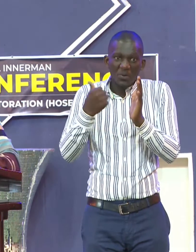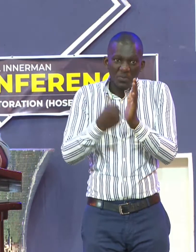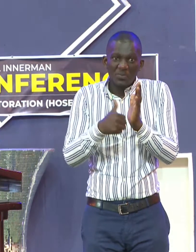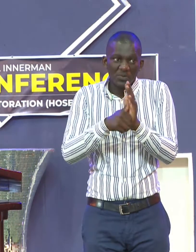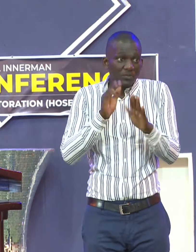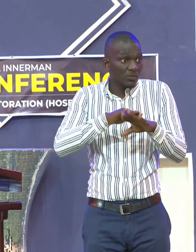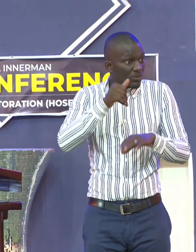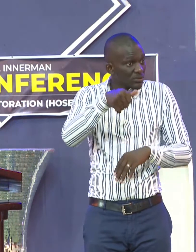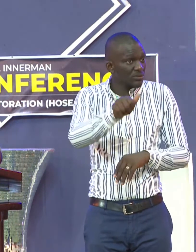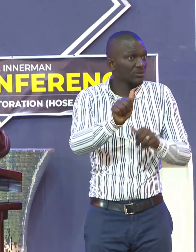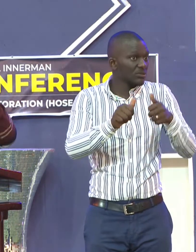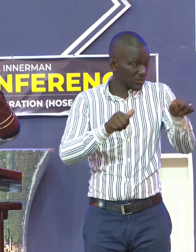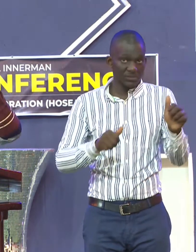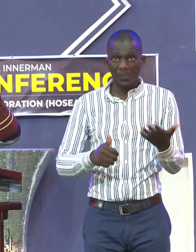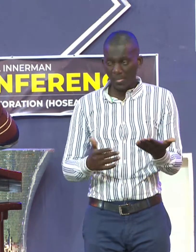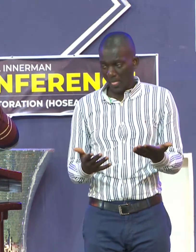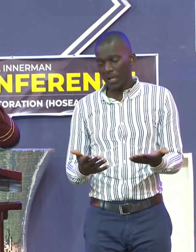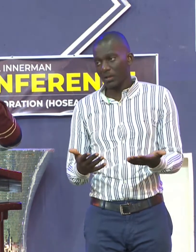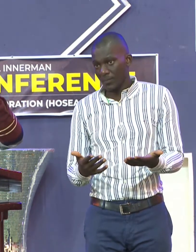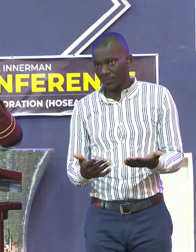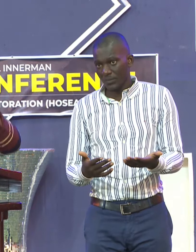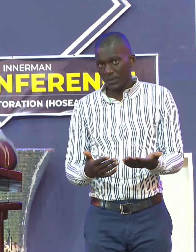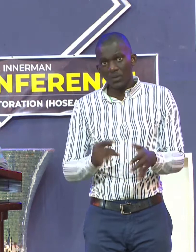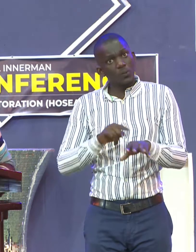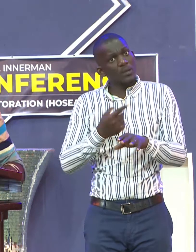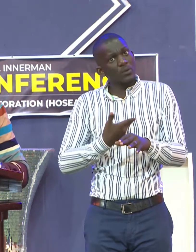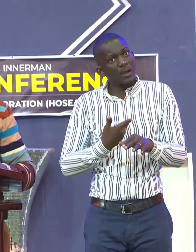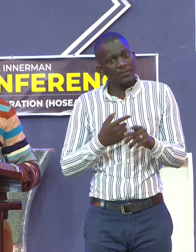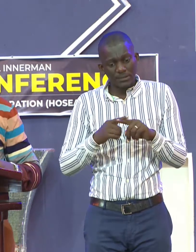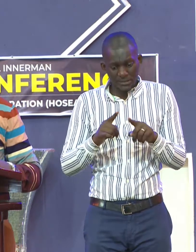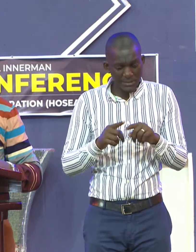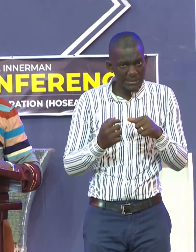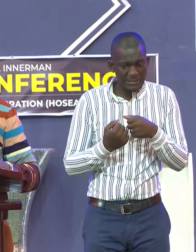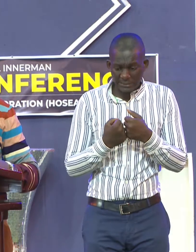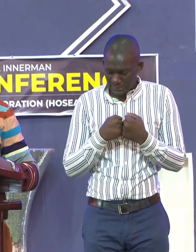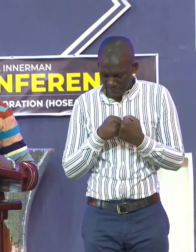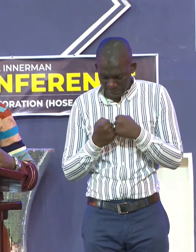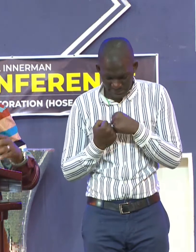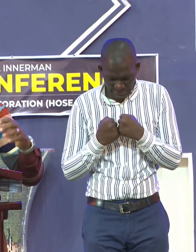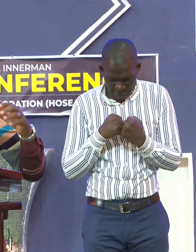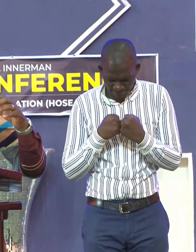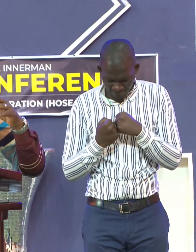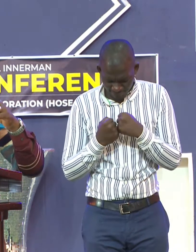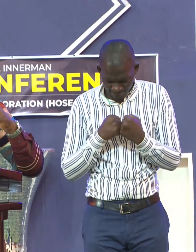trouble will be added unto you. Whenever you have